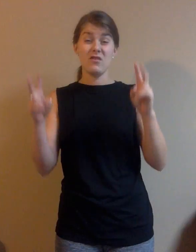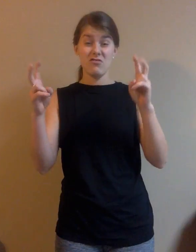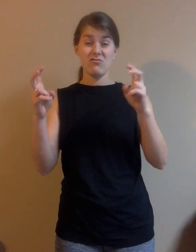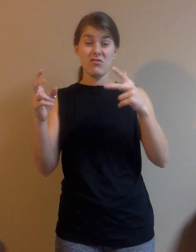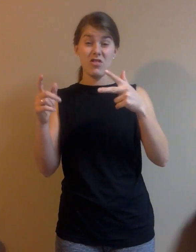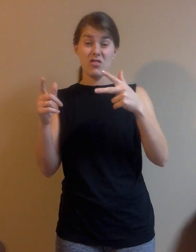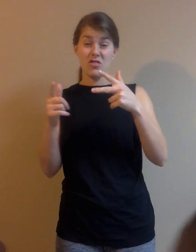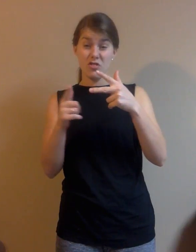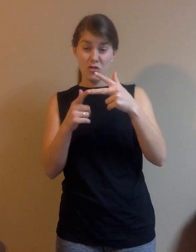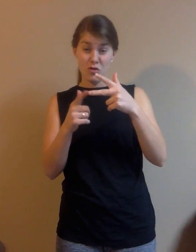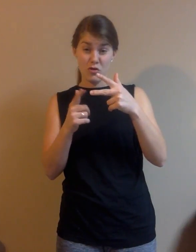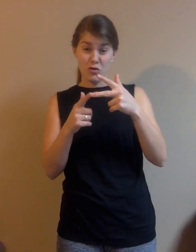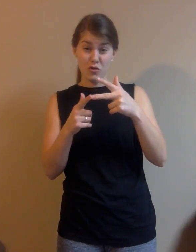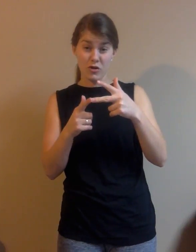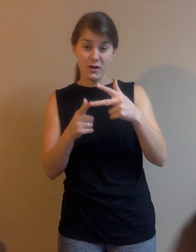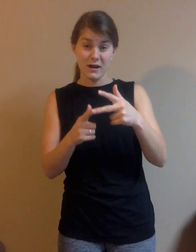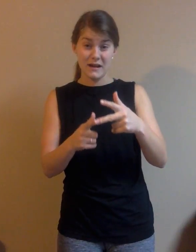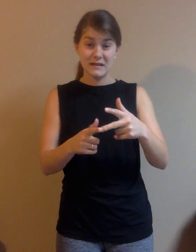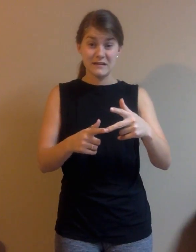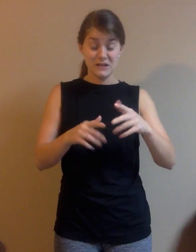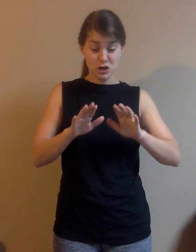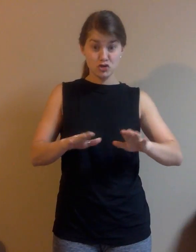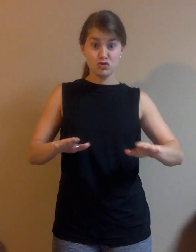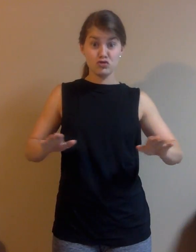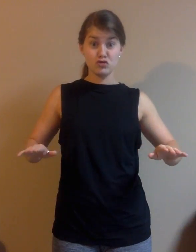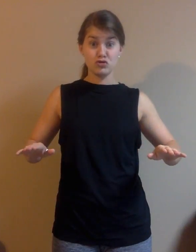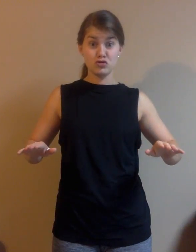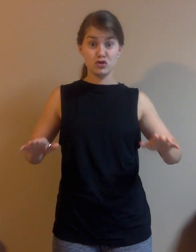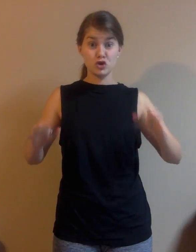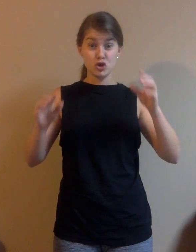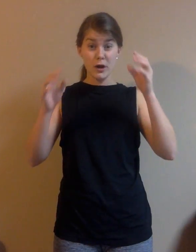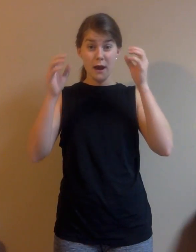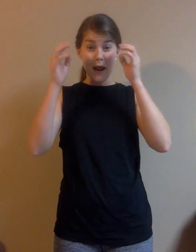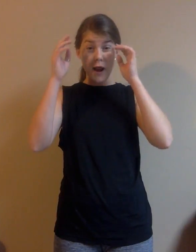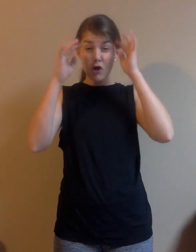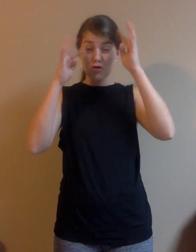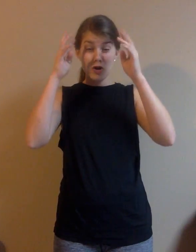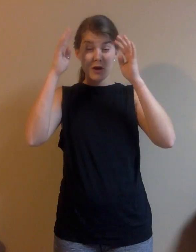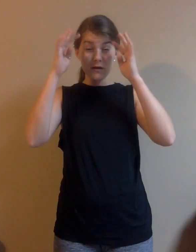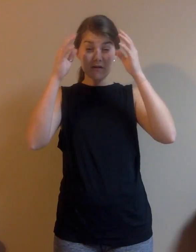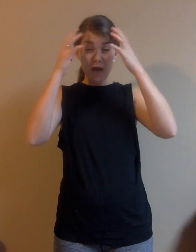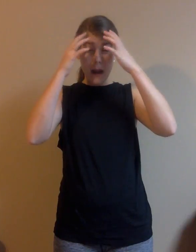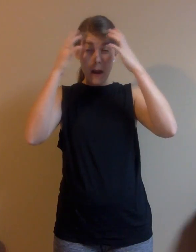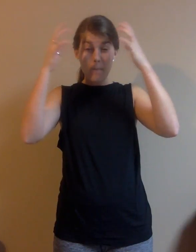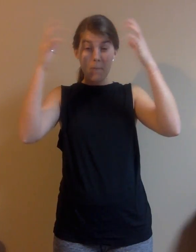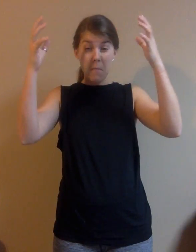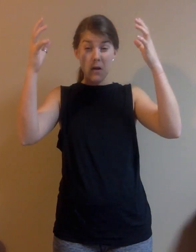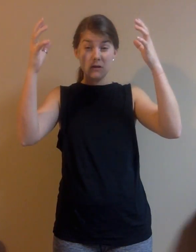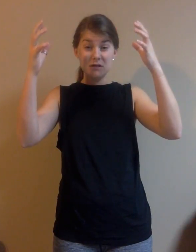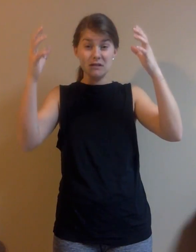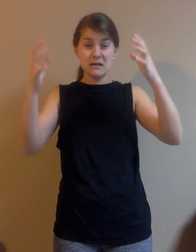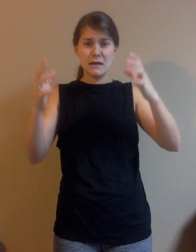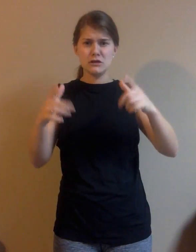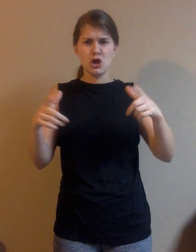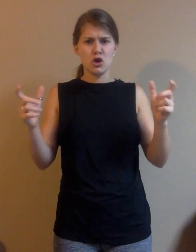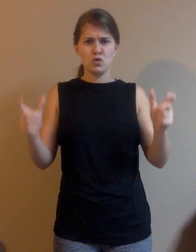extraordinary capacities that children have, their capacities for innovation. I mean, Serena last night was a marvel, wasn't she? Just seeing what she